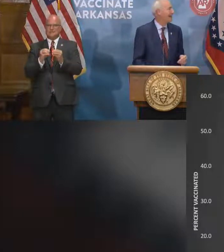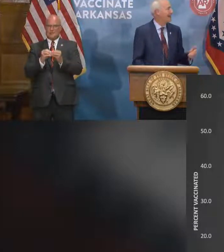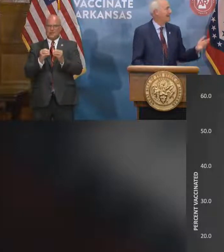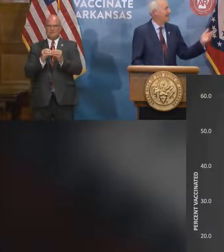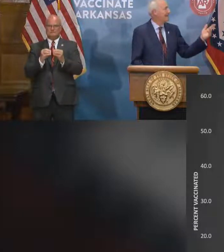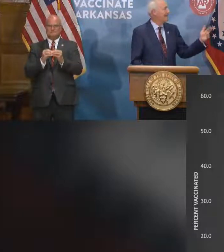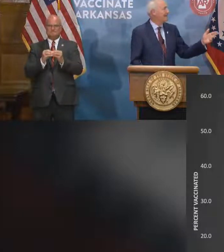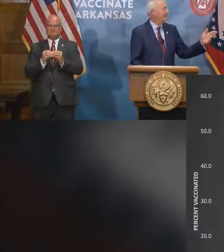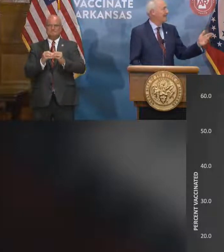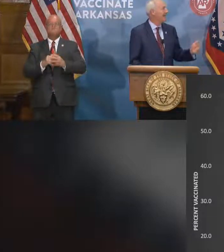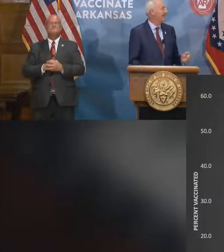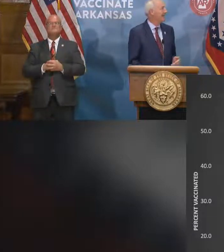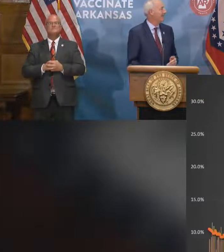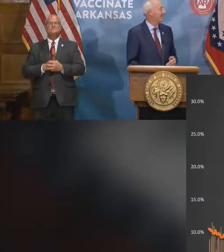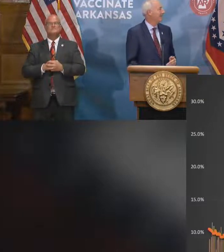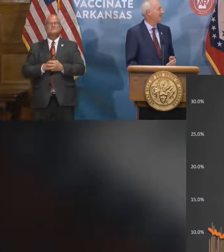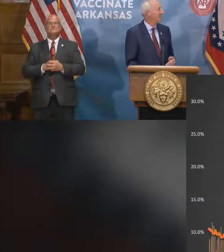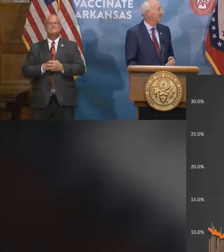higher.